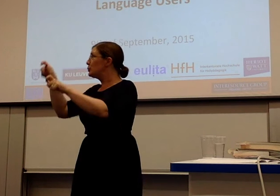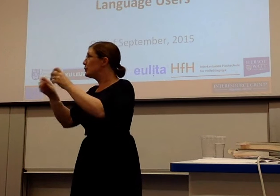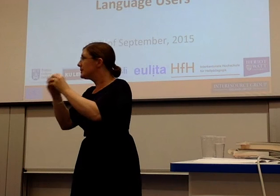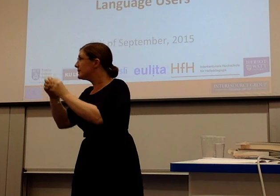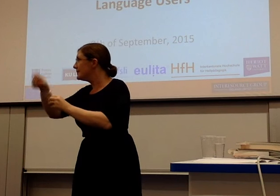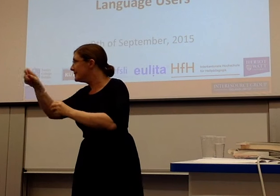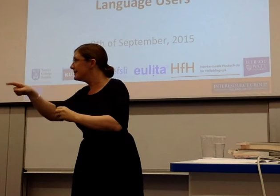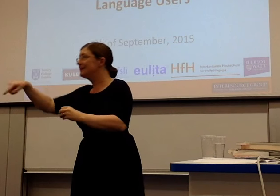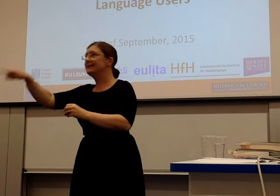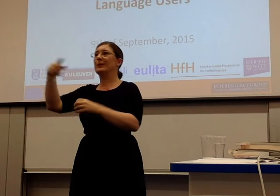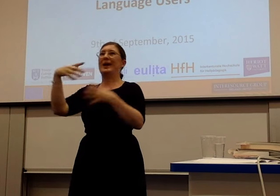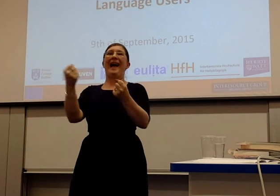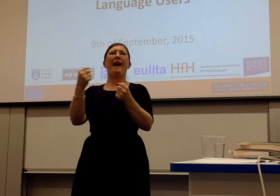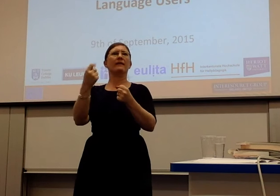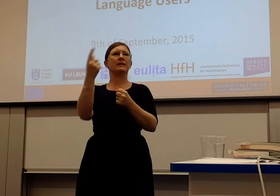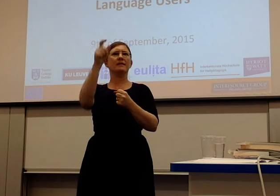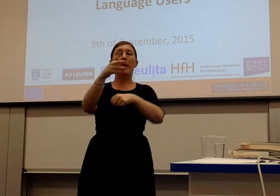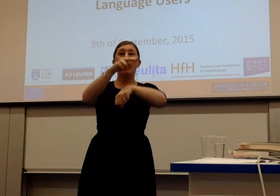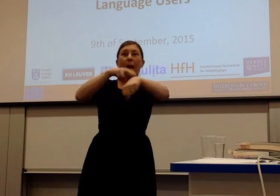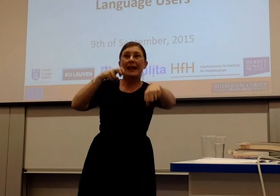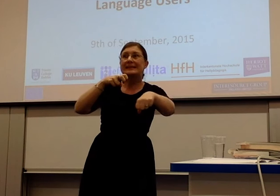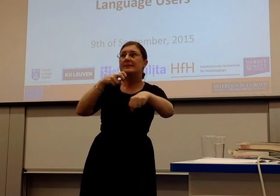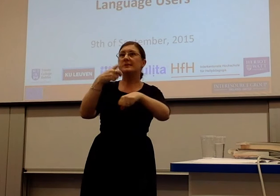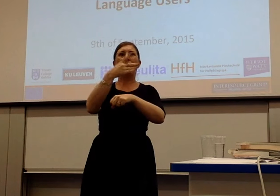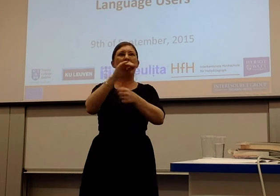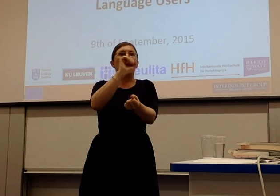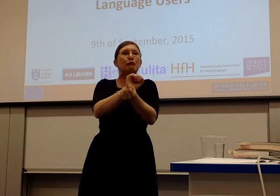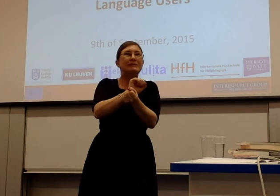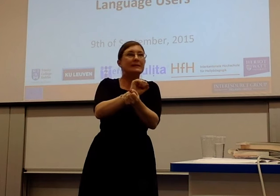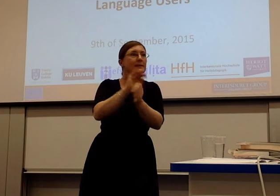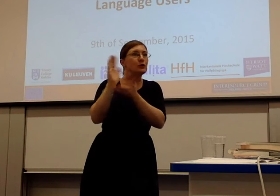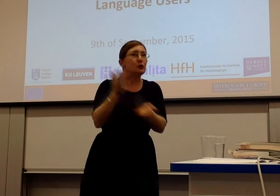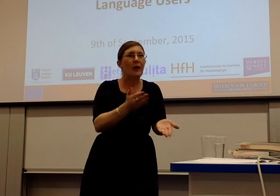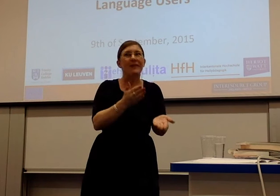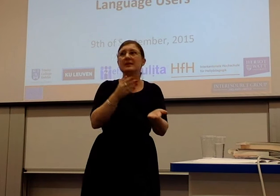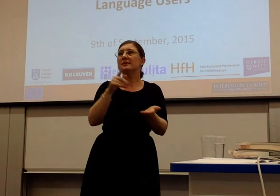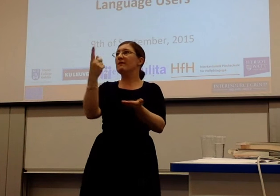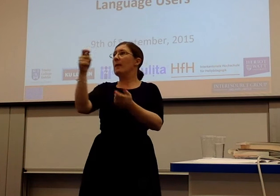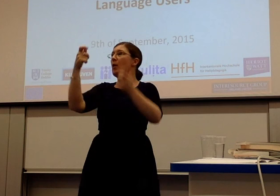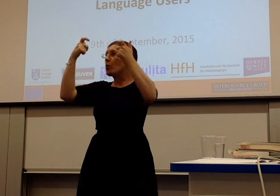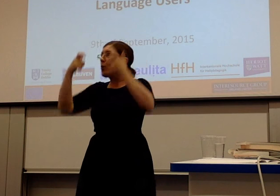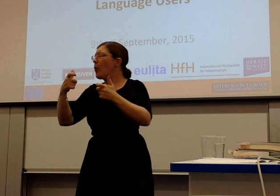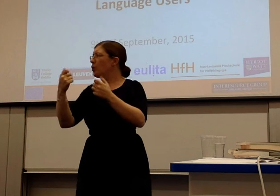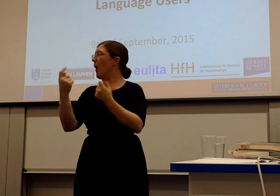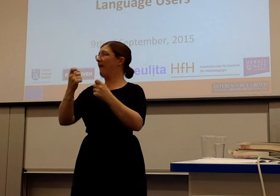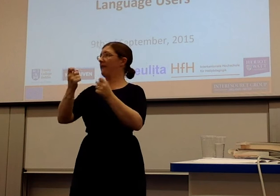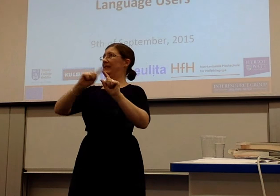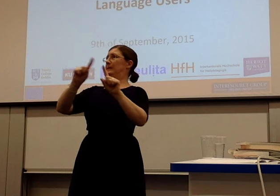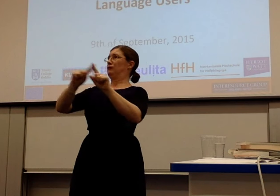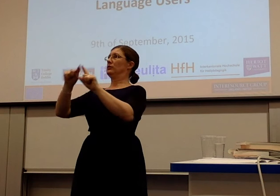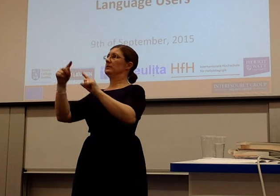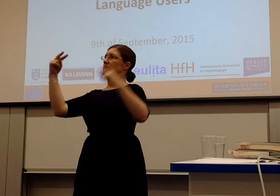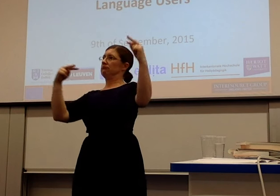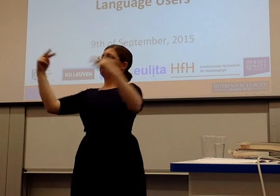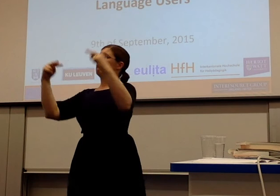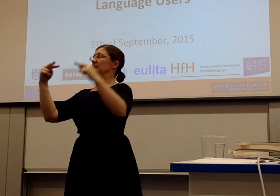have interpreters, practitioners here, we have interpreting students, we have representatives from the police and the prison service, we have representatives of courts, so